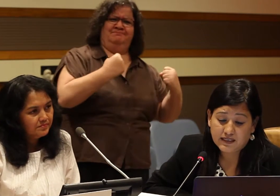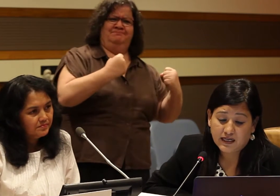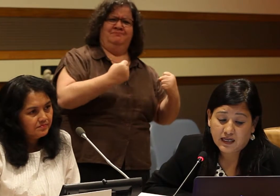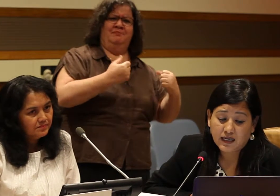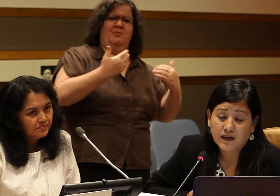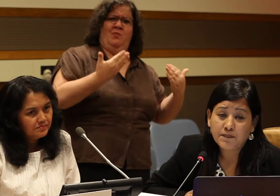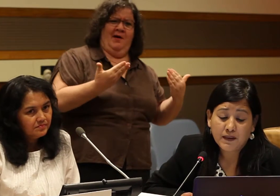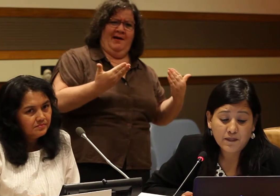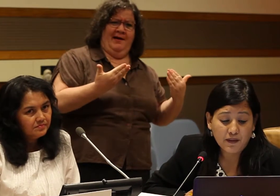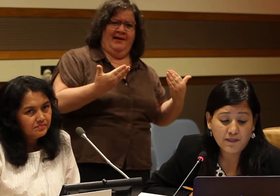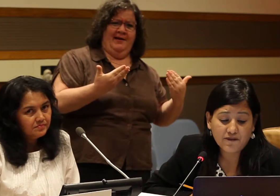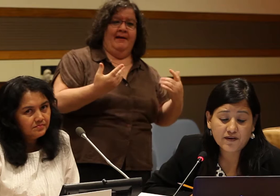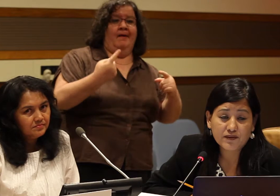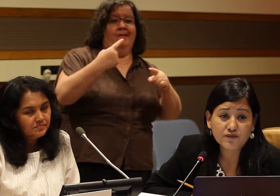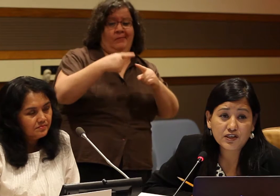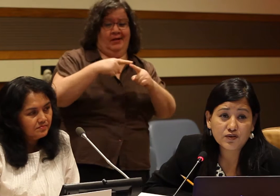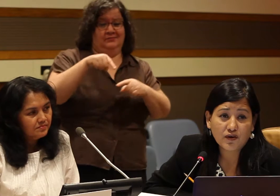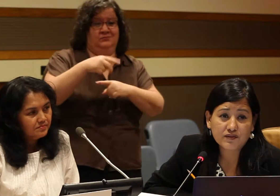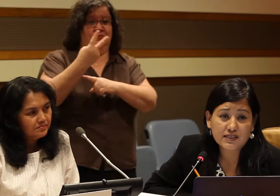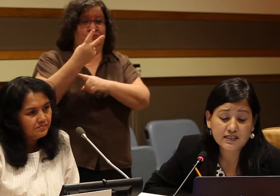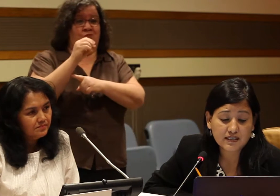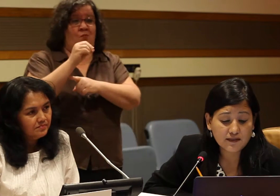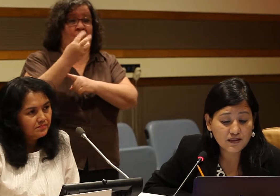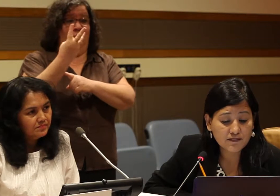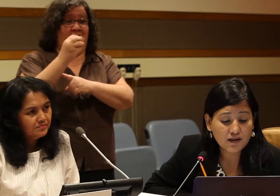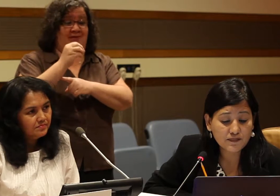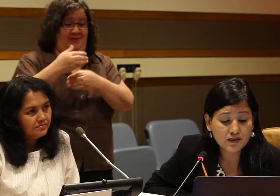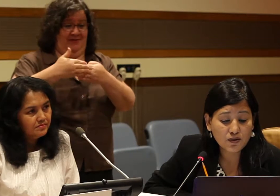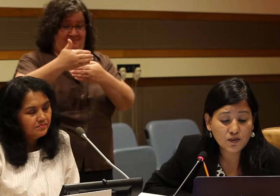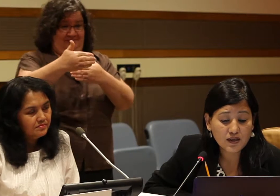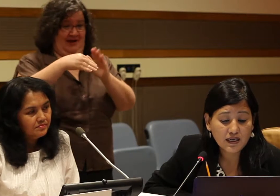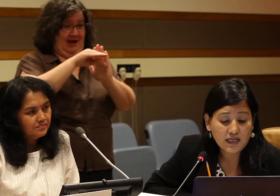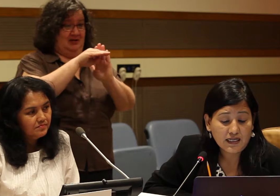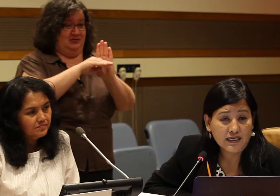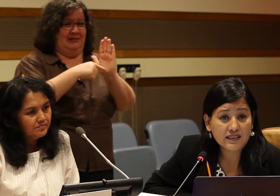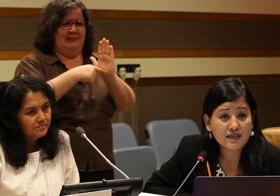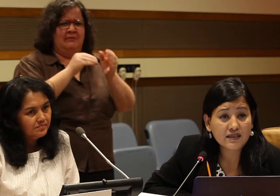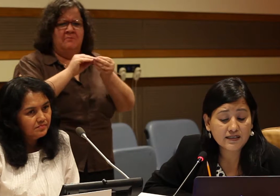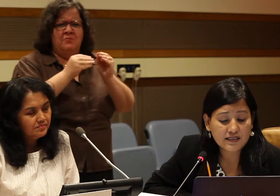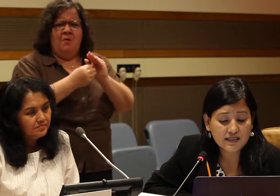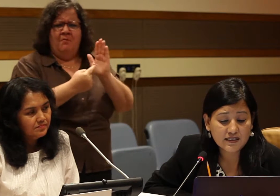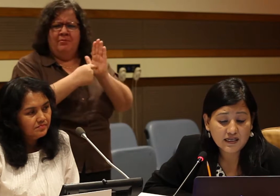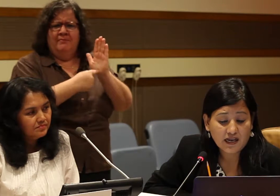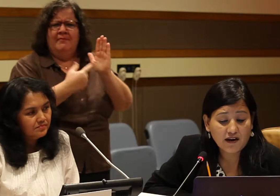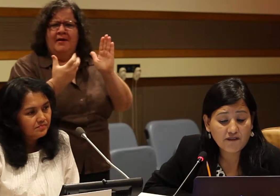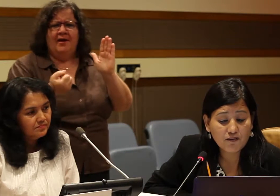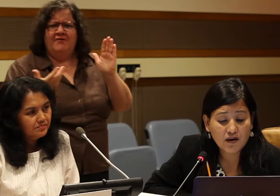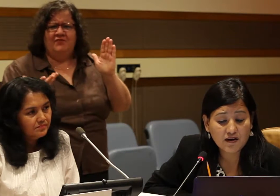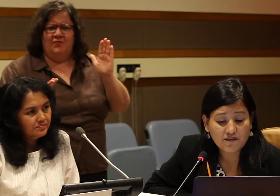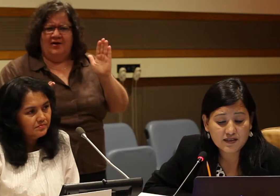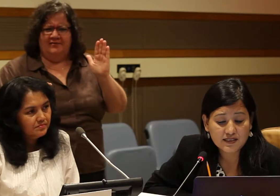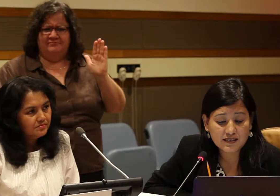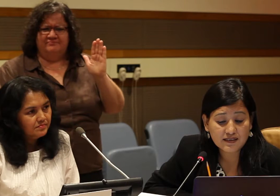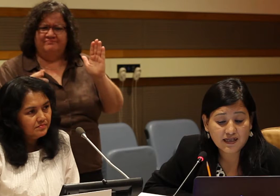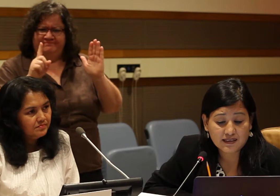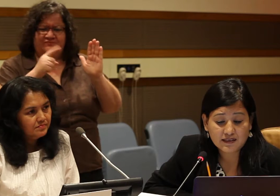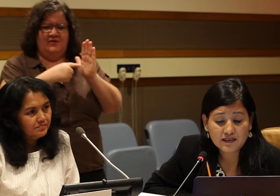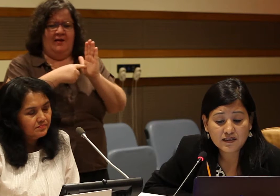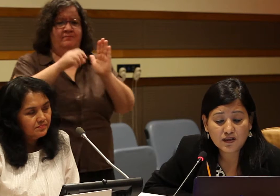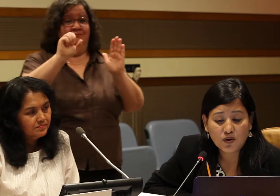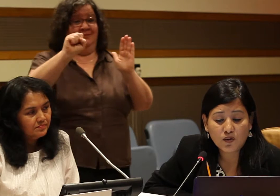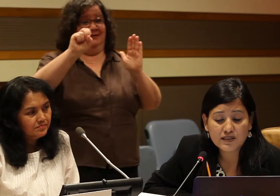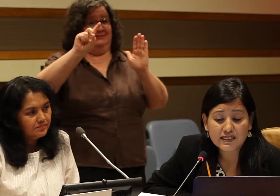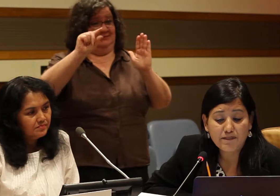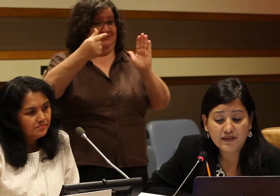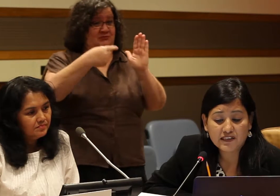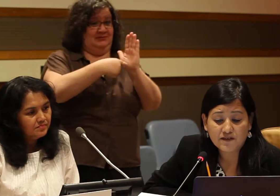Development Agenda. Peeping from the window of the Sustainable Development Goal, it urges every one of us that